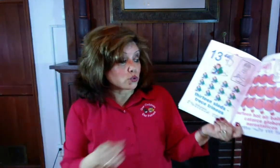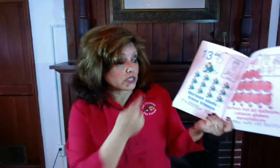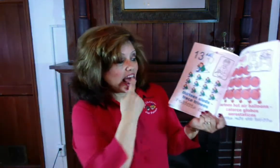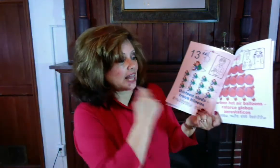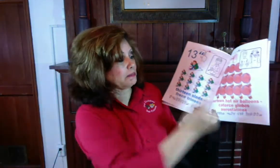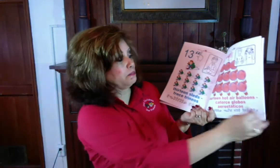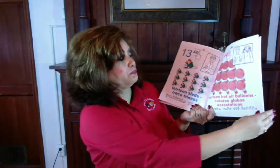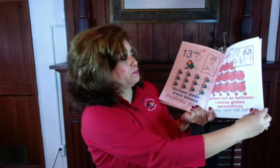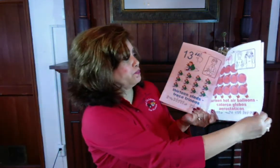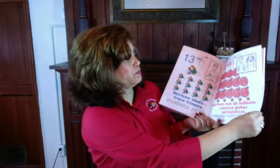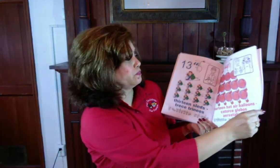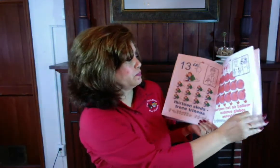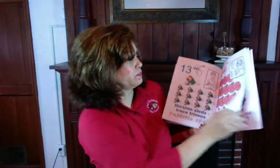aerostáticos.